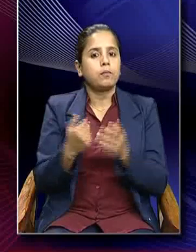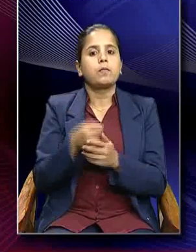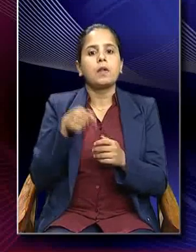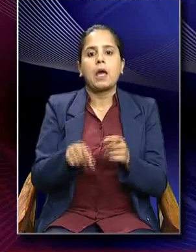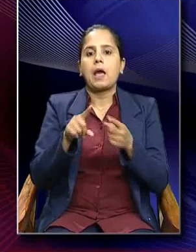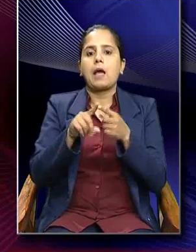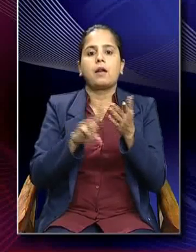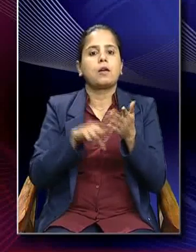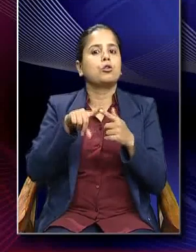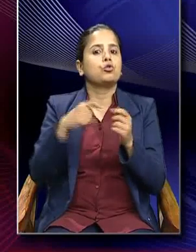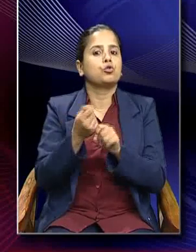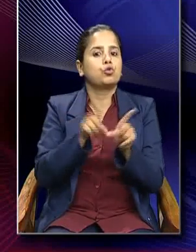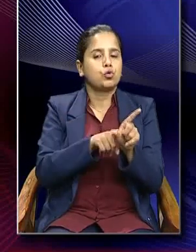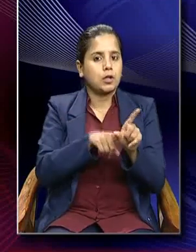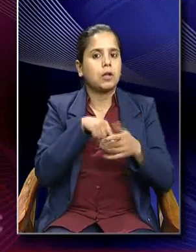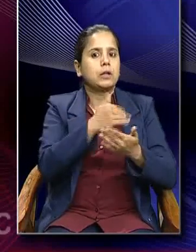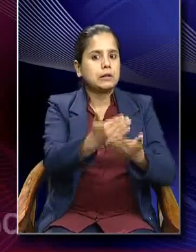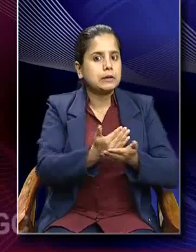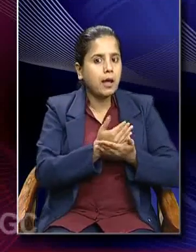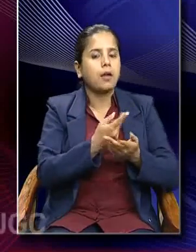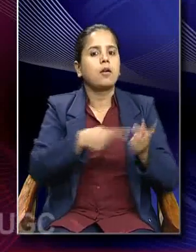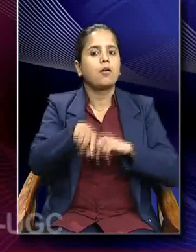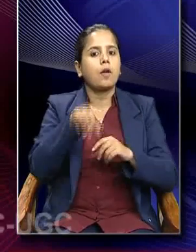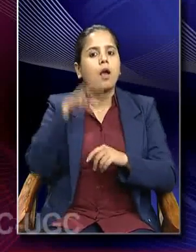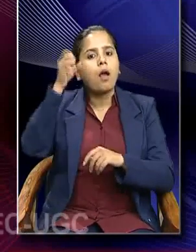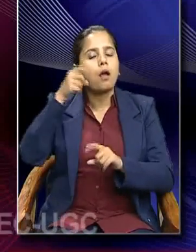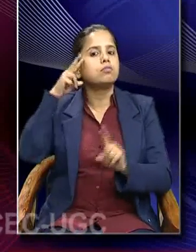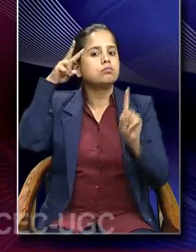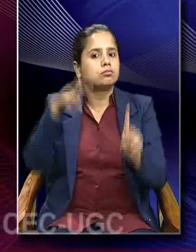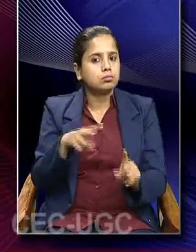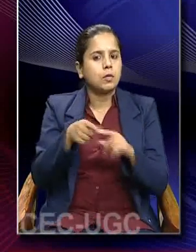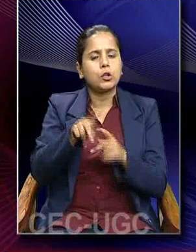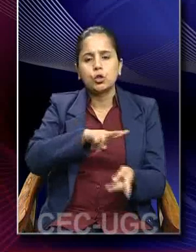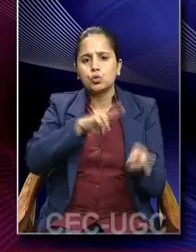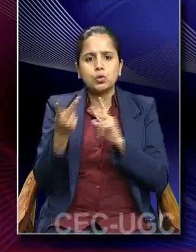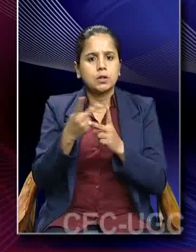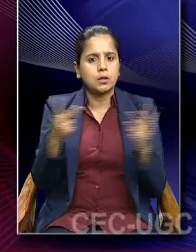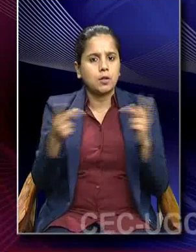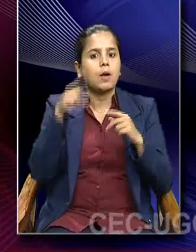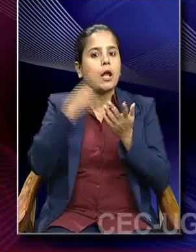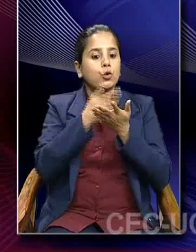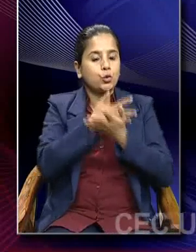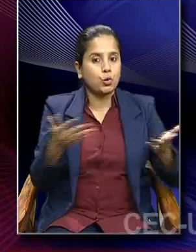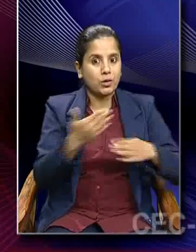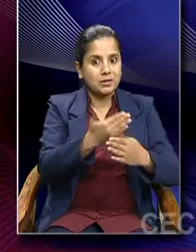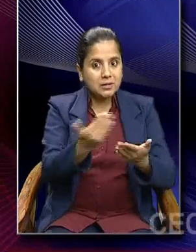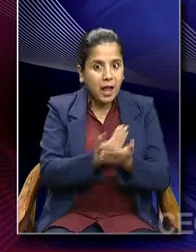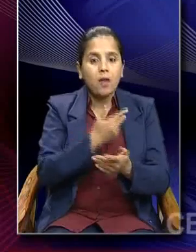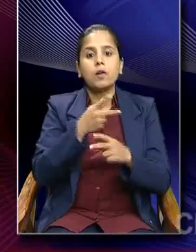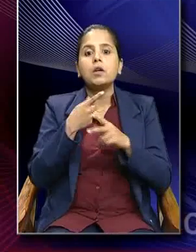energy security, energy transition, a Gandhian perspective. It will be divided into two parts. In the first